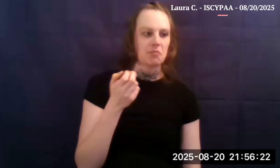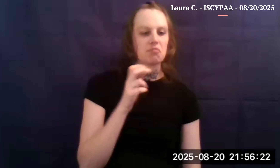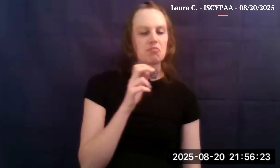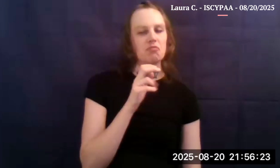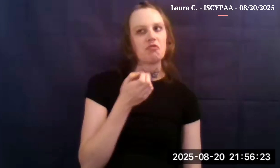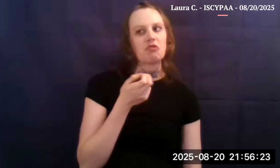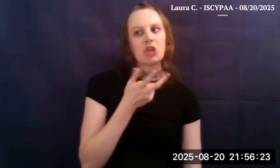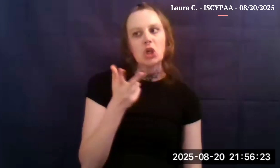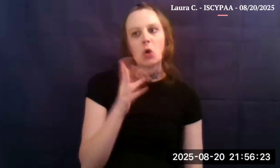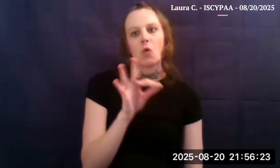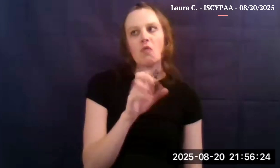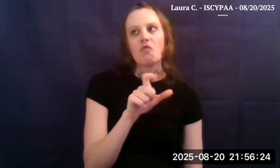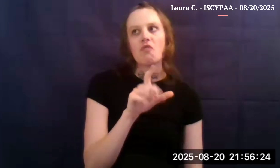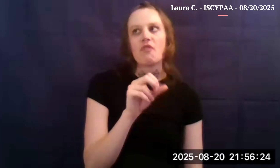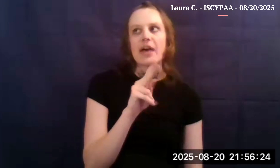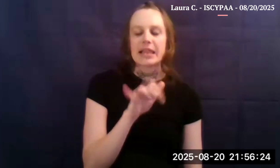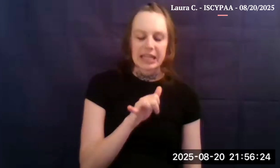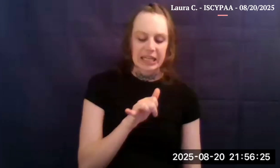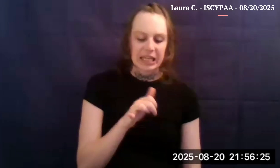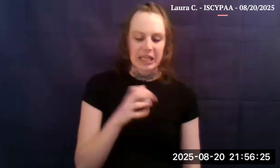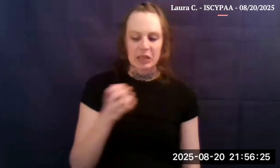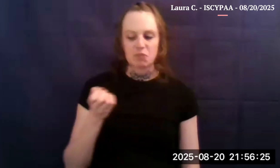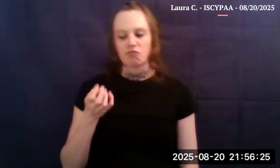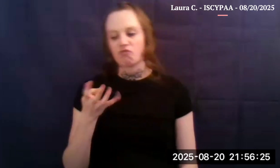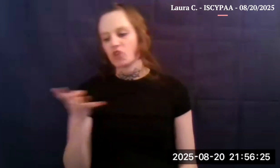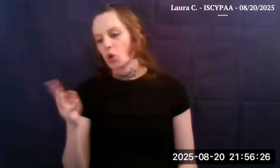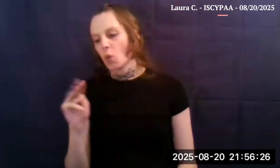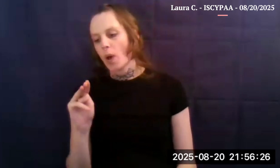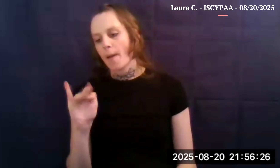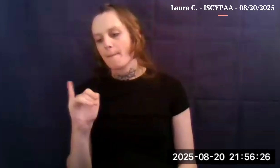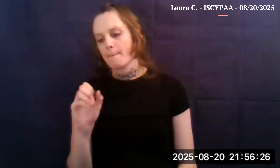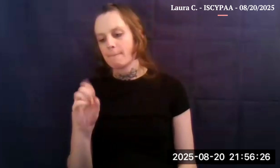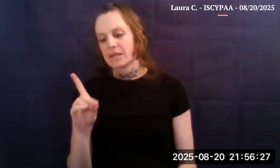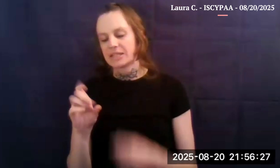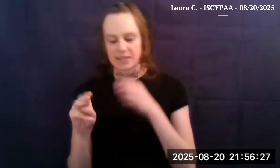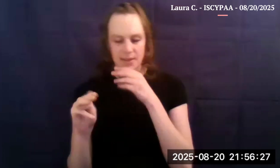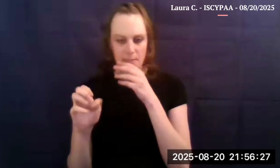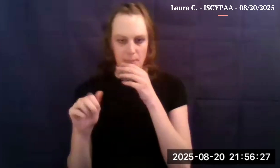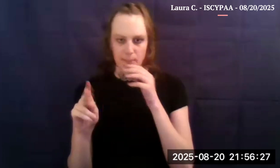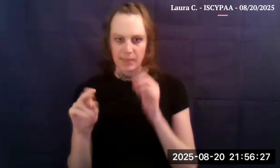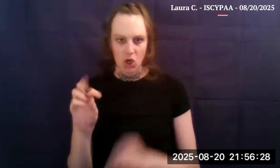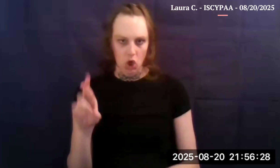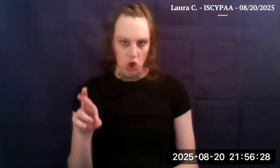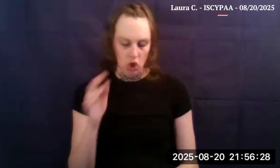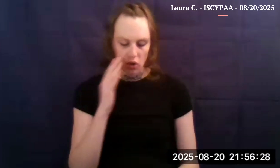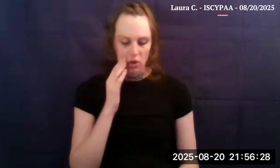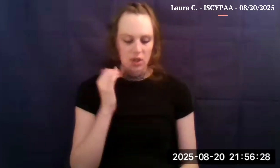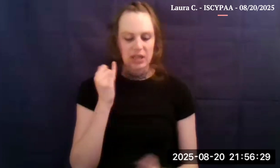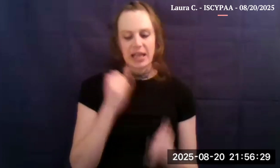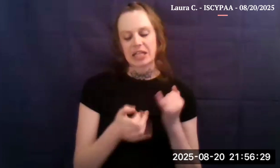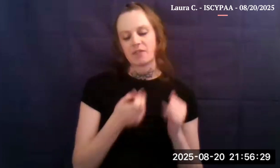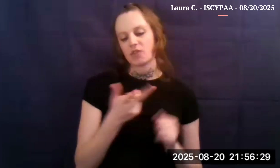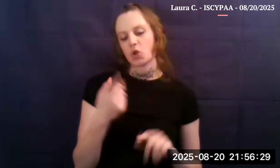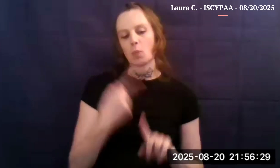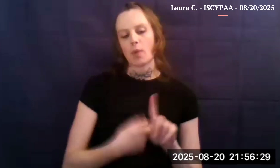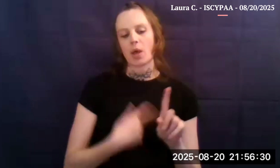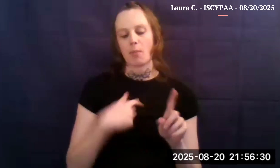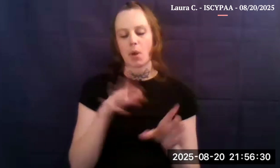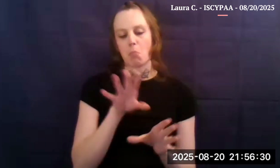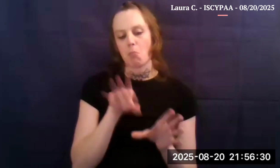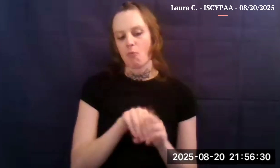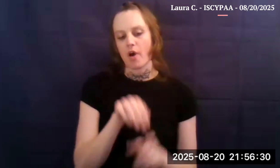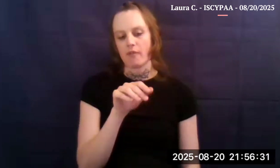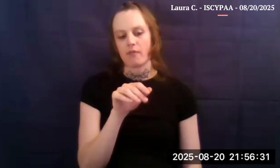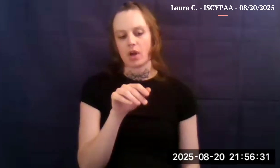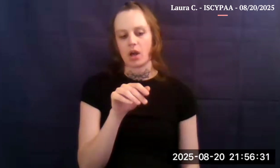those last 3 months I was out there, like I didn't, I heard about AA, I heard about NA, but